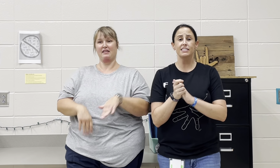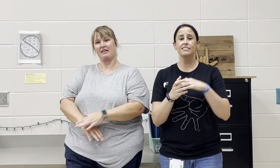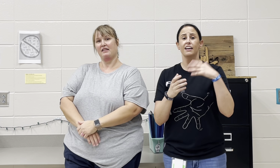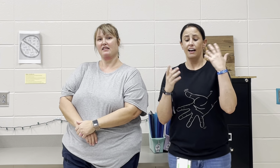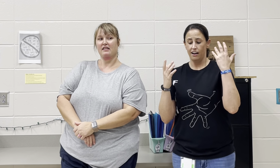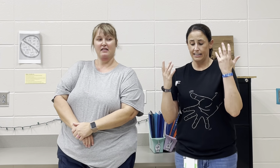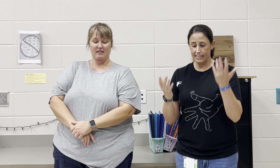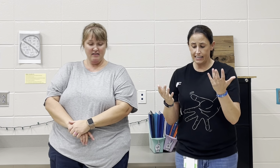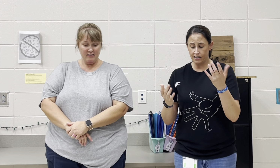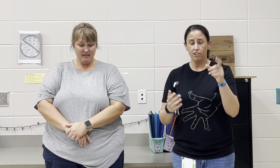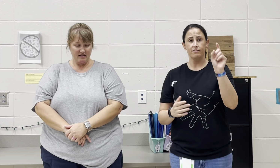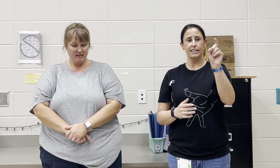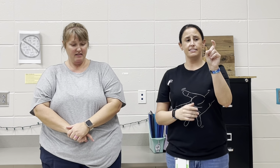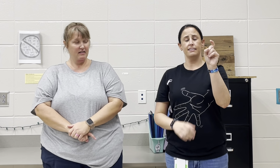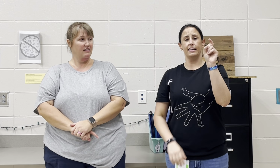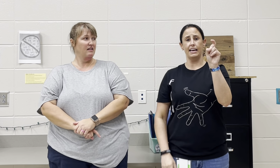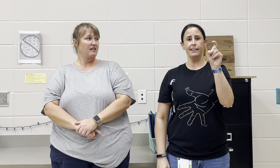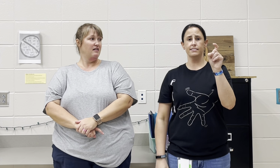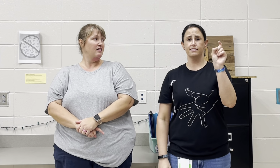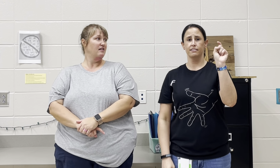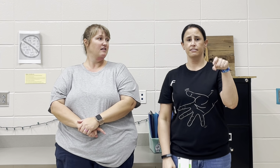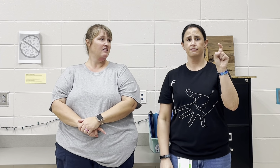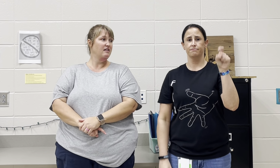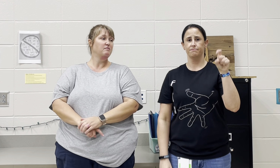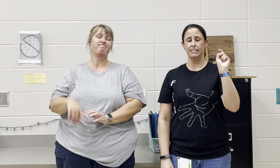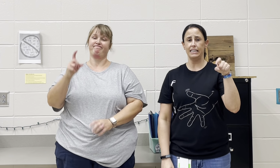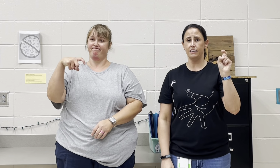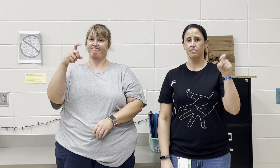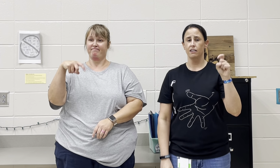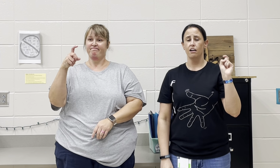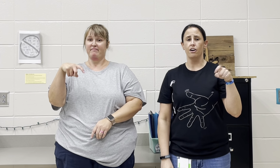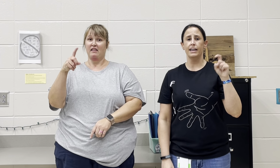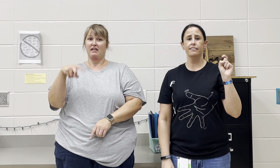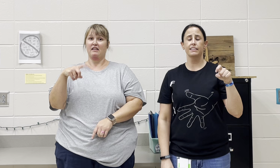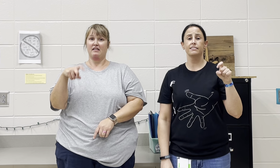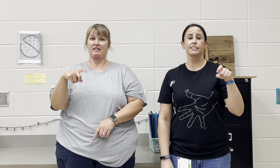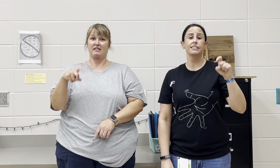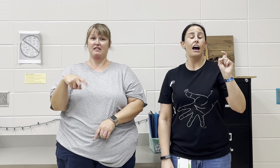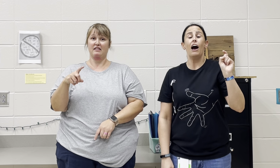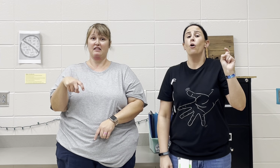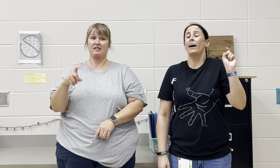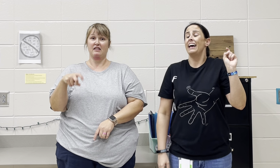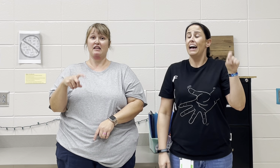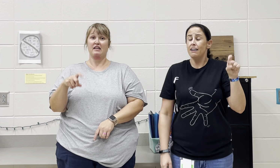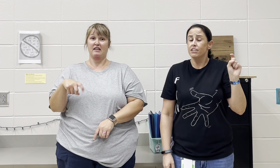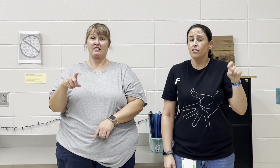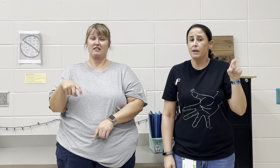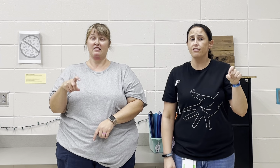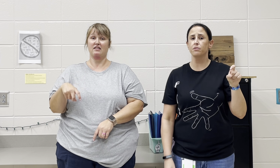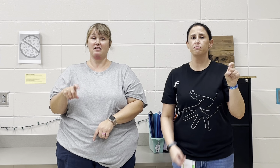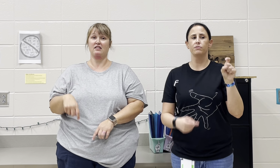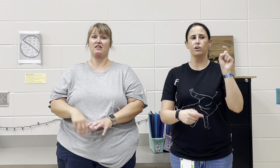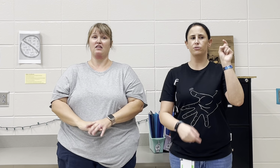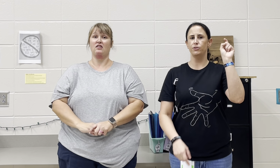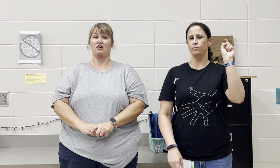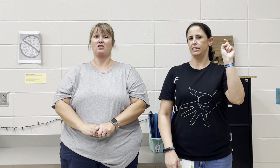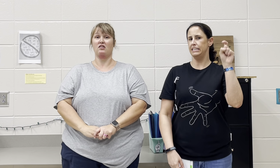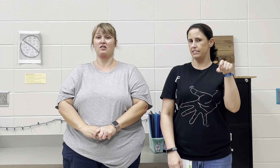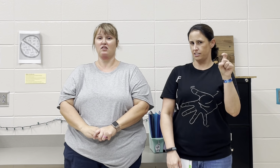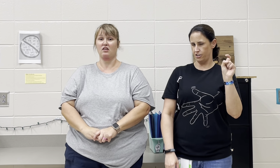Versus need, that's an X, need. All right, this is, oh, I have to go to the bathroom. No, you need to go to the